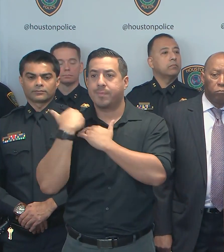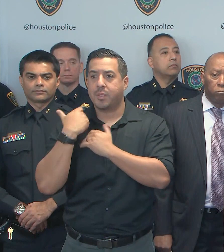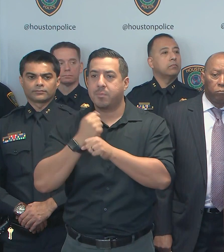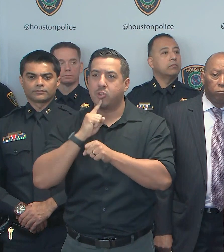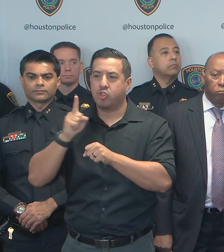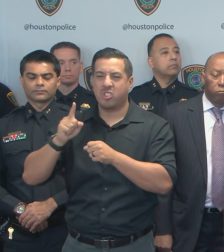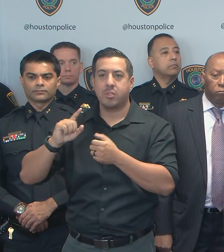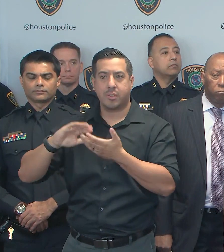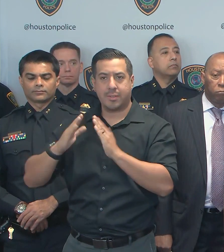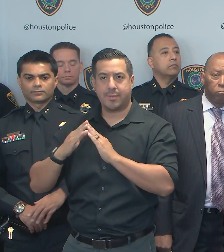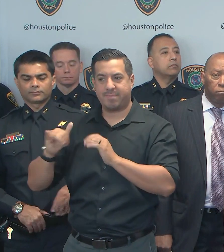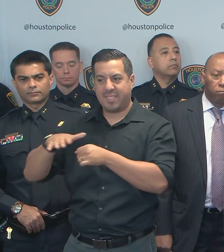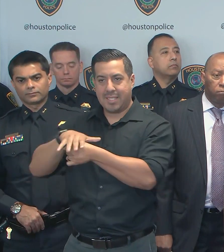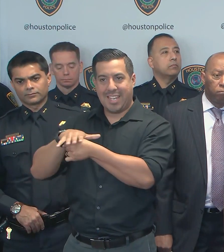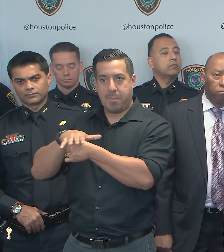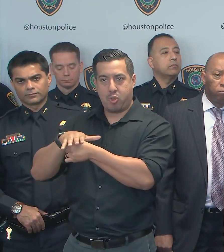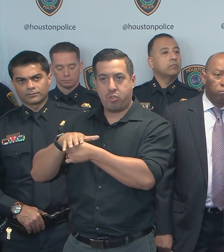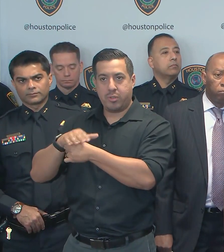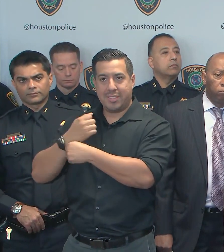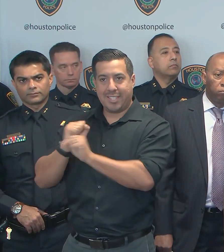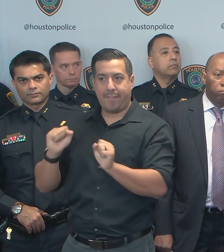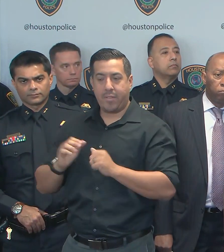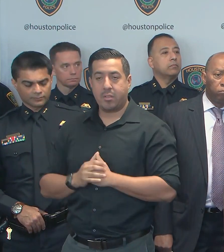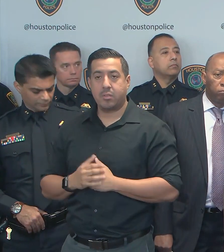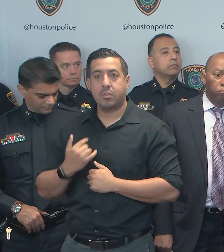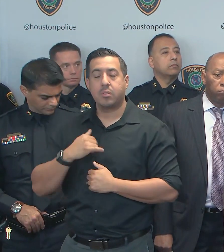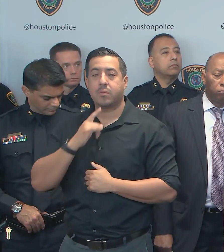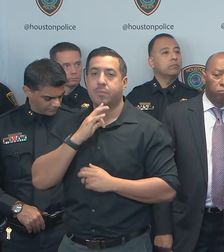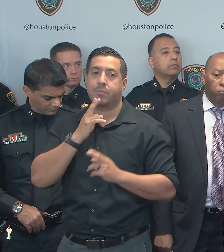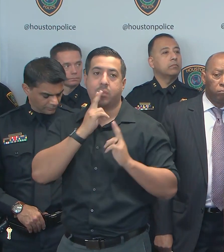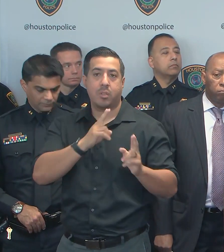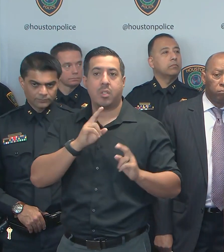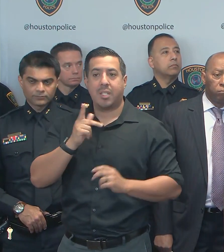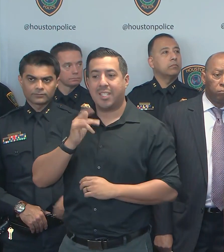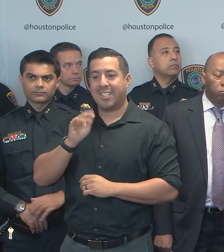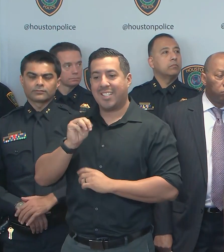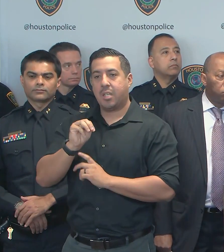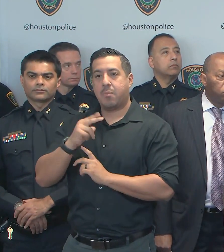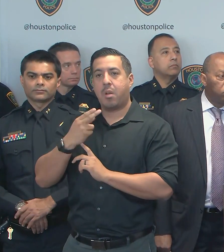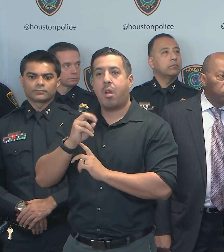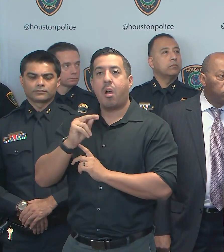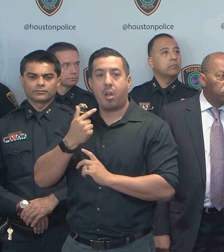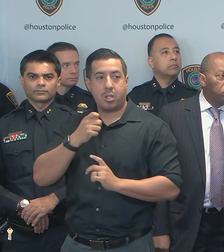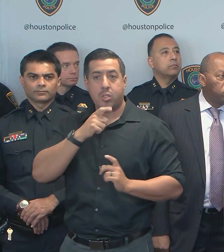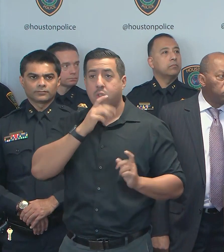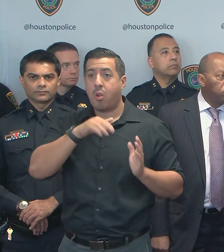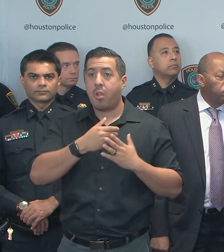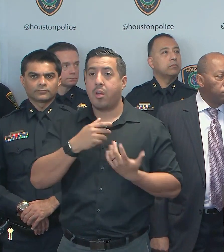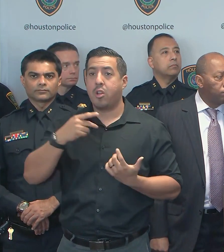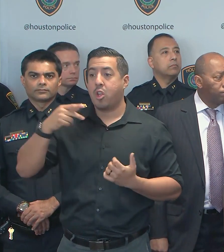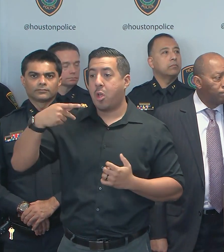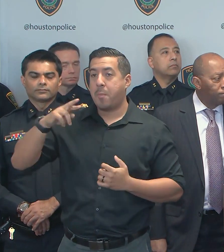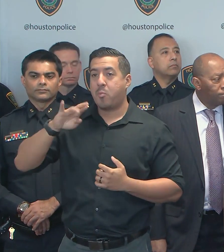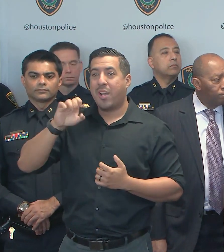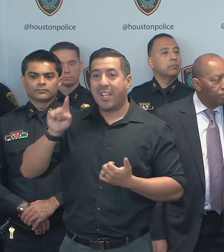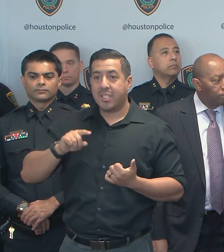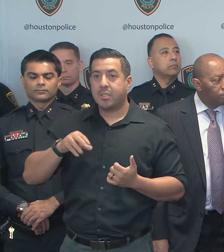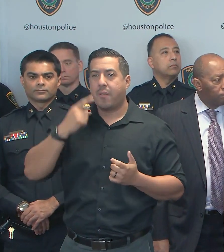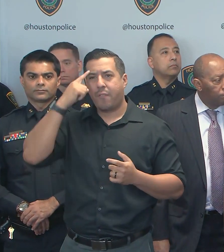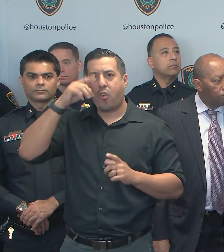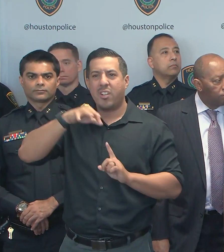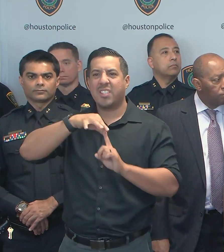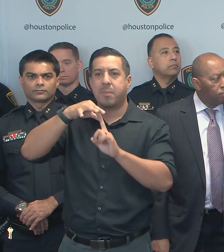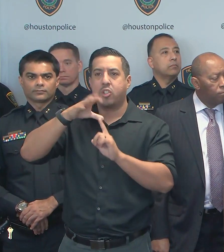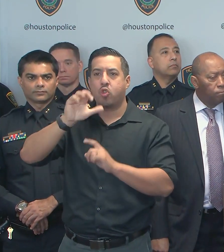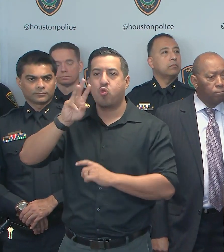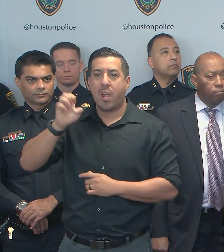neighborhoods safe. And I'm pleased to be joined here today on behalf of District Attorney Kim Mogg with Ruben Perez, Bureau Chief Special Crimes,